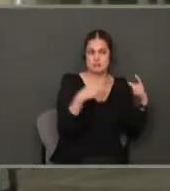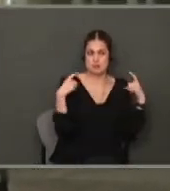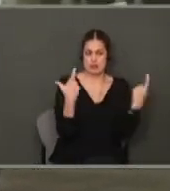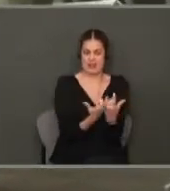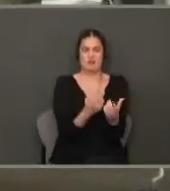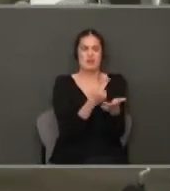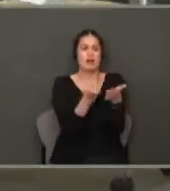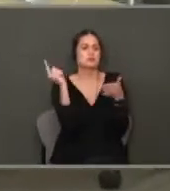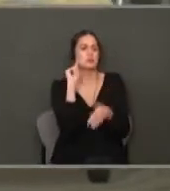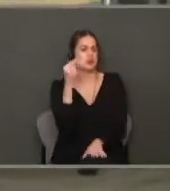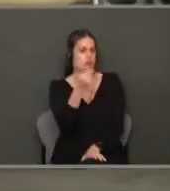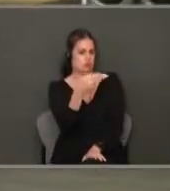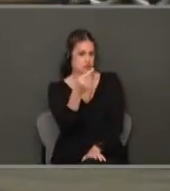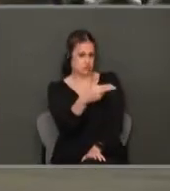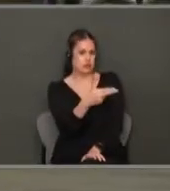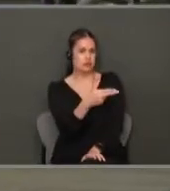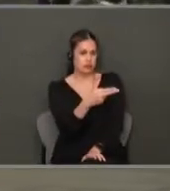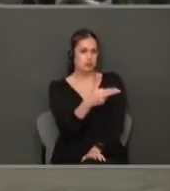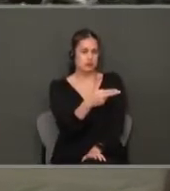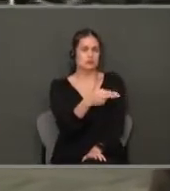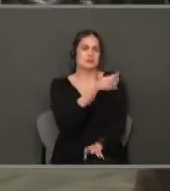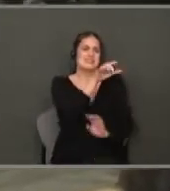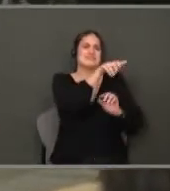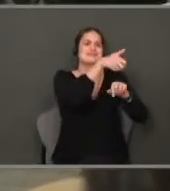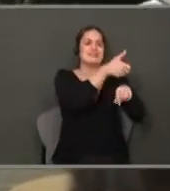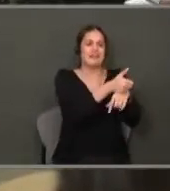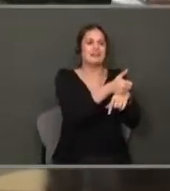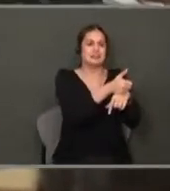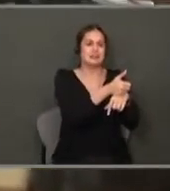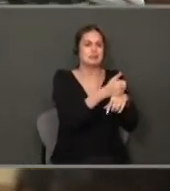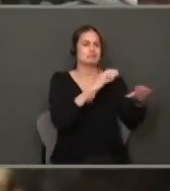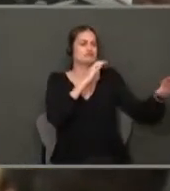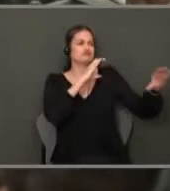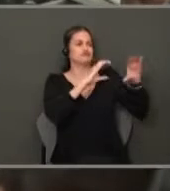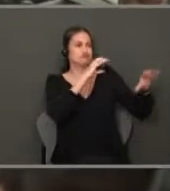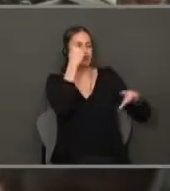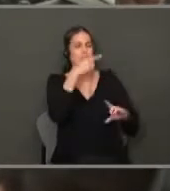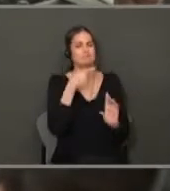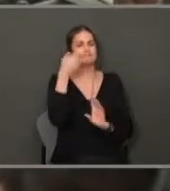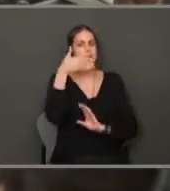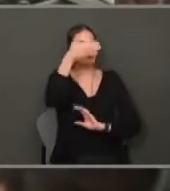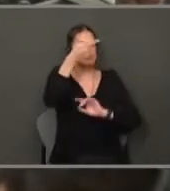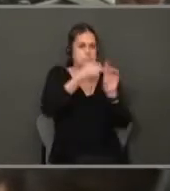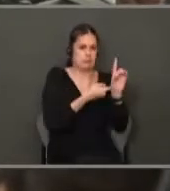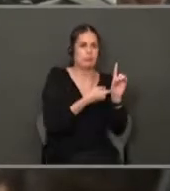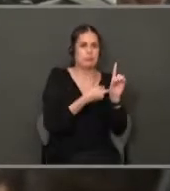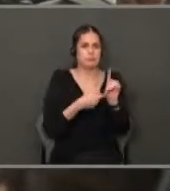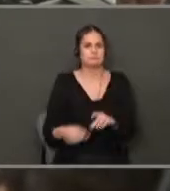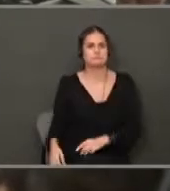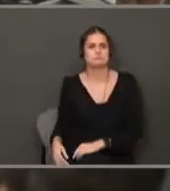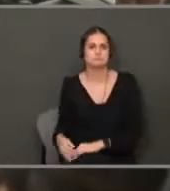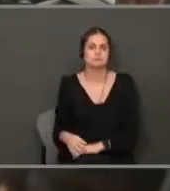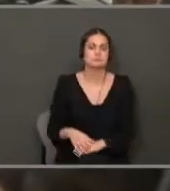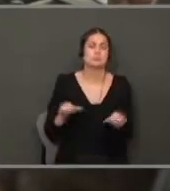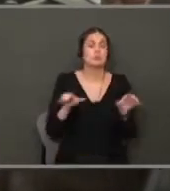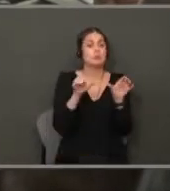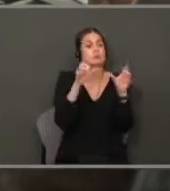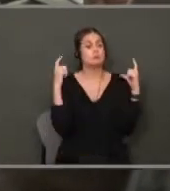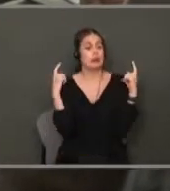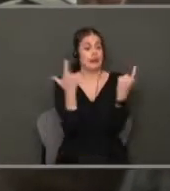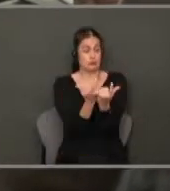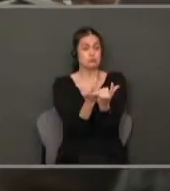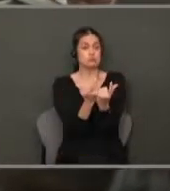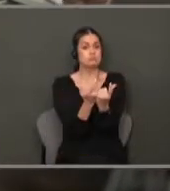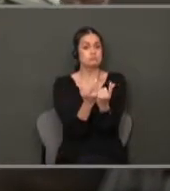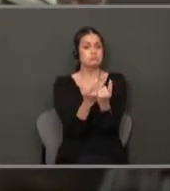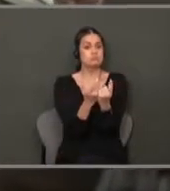last Thursday really kind of sets the framework for the council conversations for the next month. And the council will do